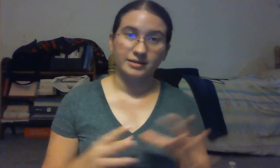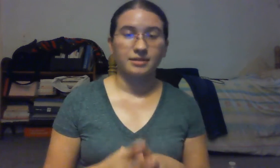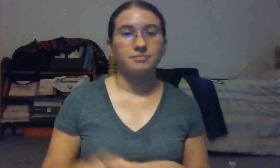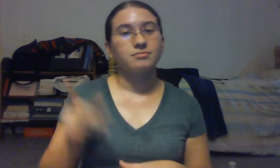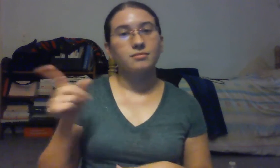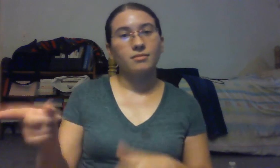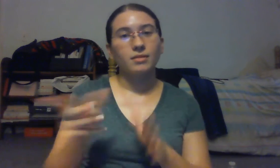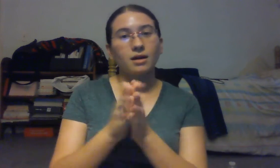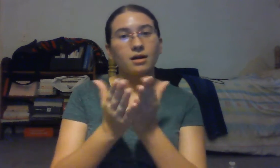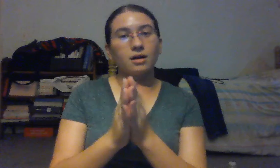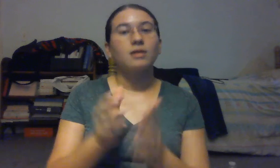ASL.